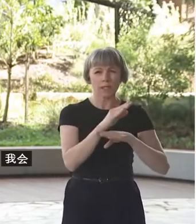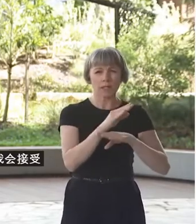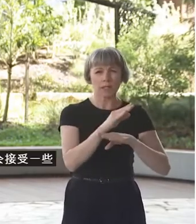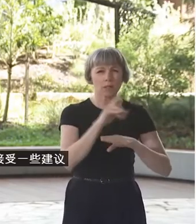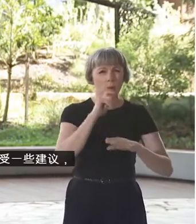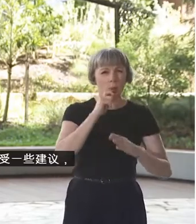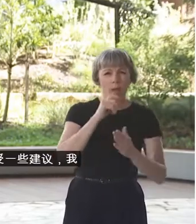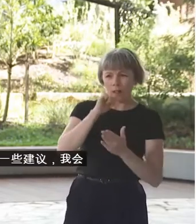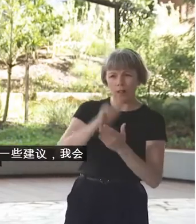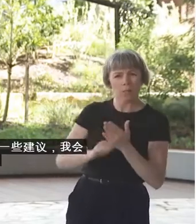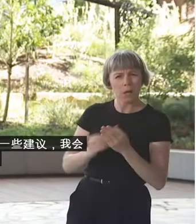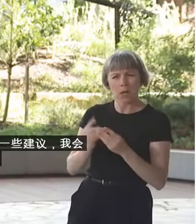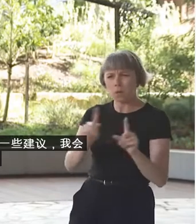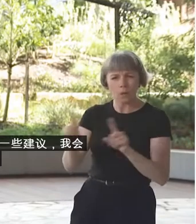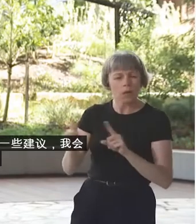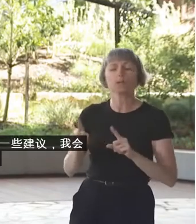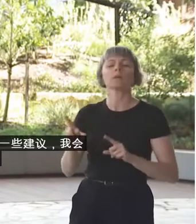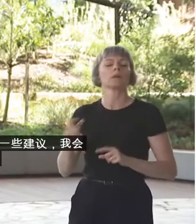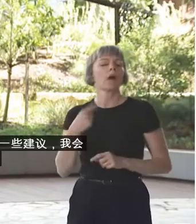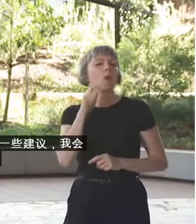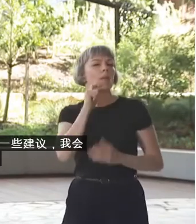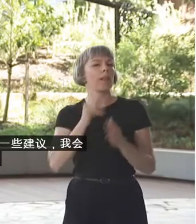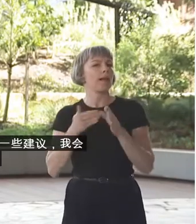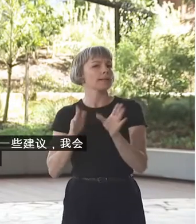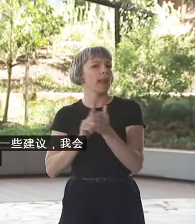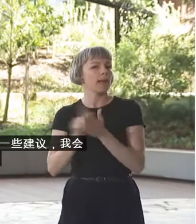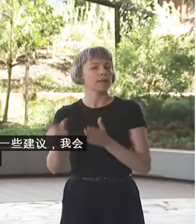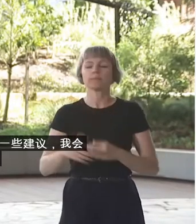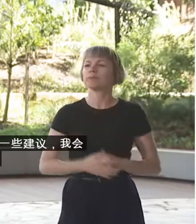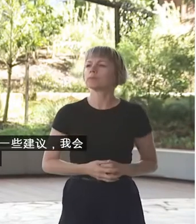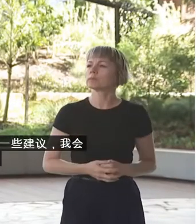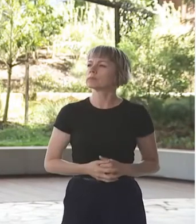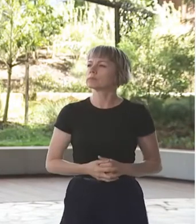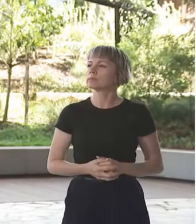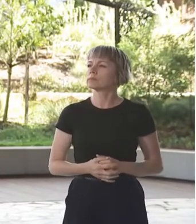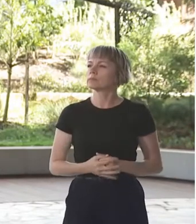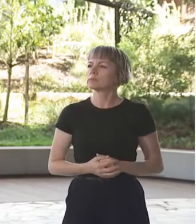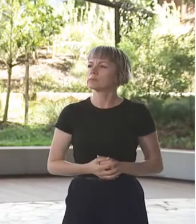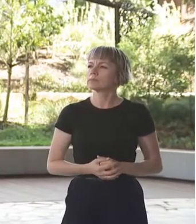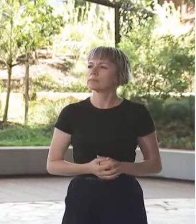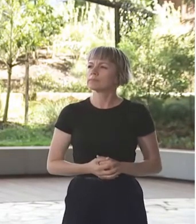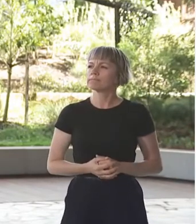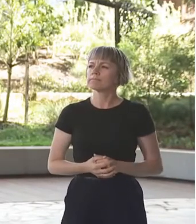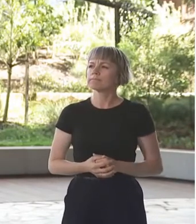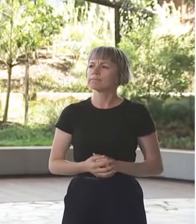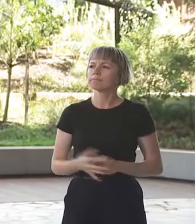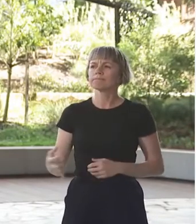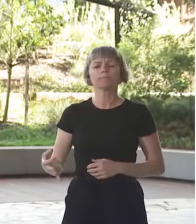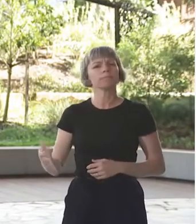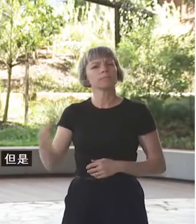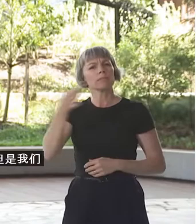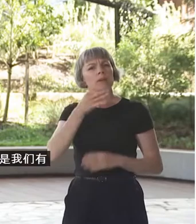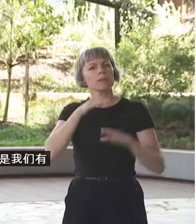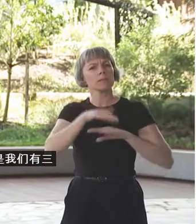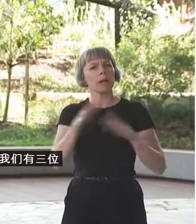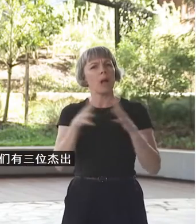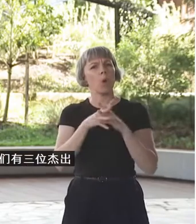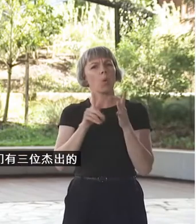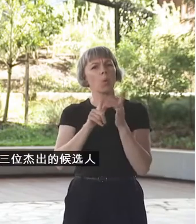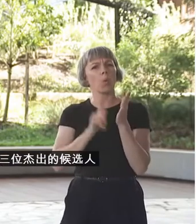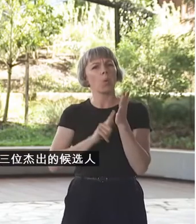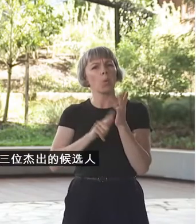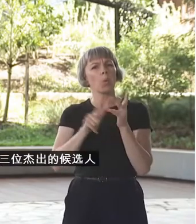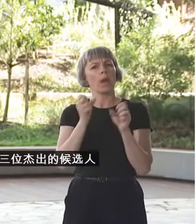I'll take some advice on that and I'll come back. Premier, is it disappointing a female candidate wasn't pre-selected for the seat facility? Well, we had